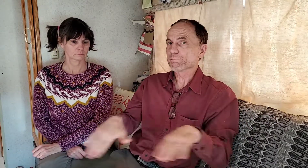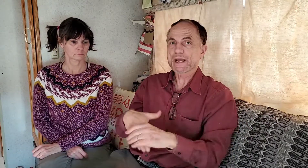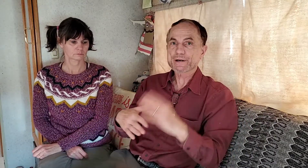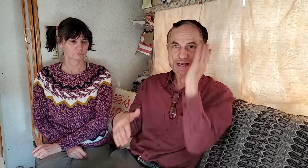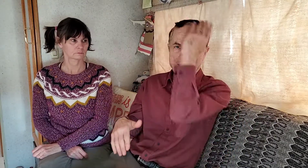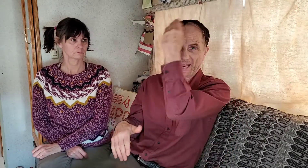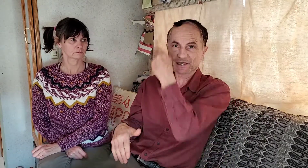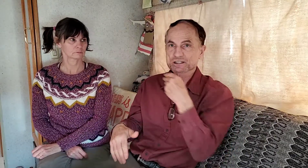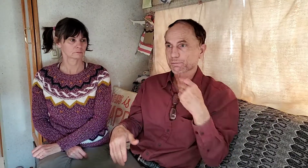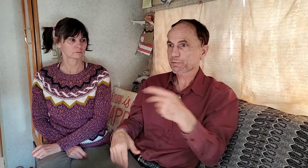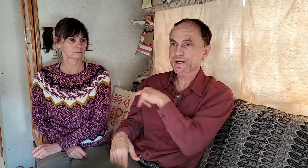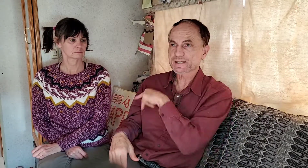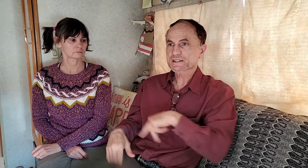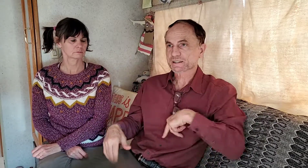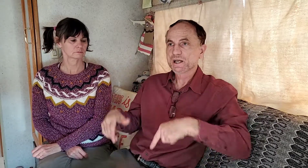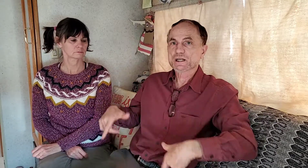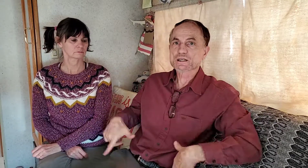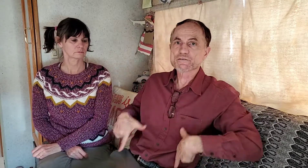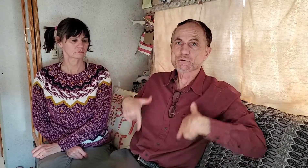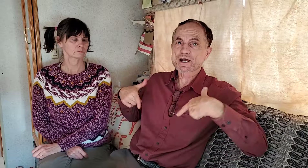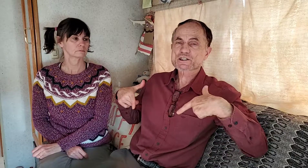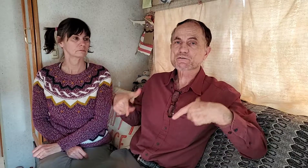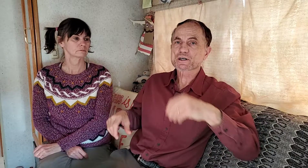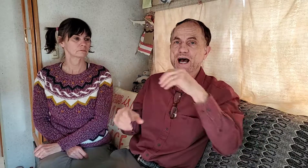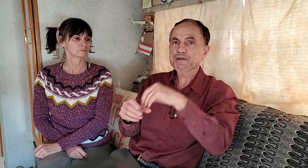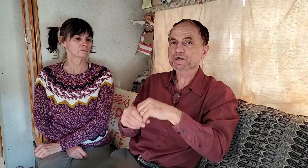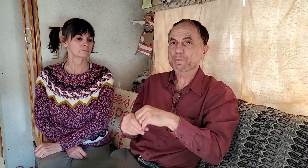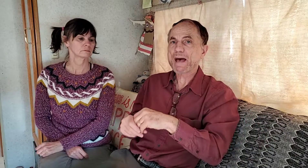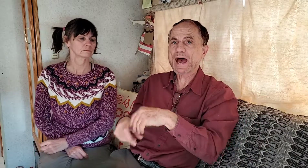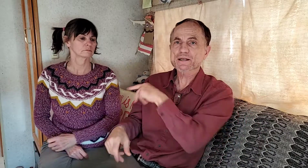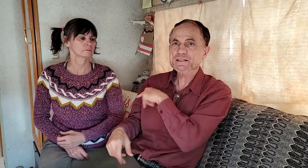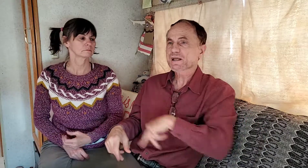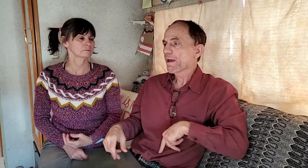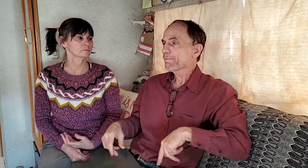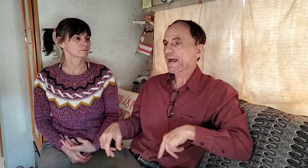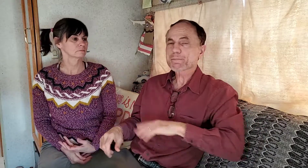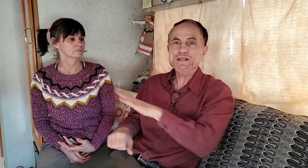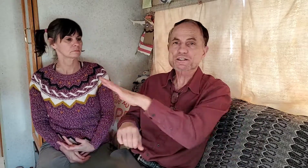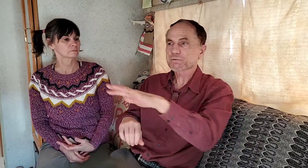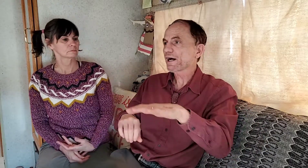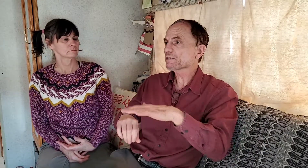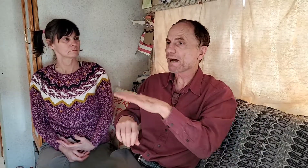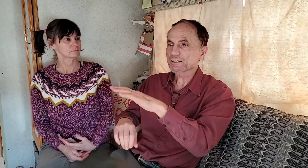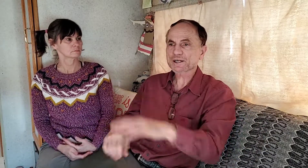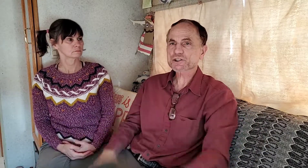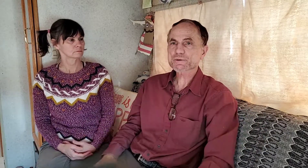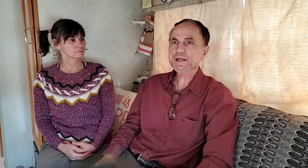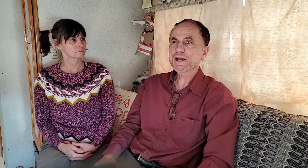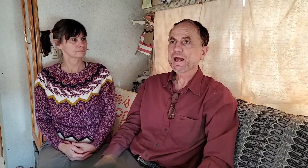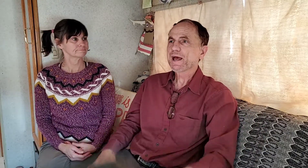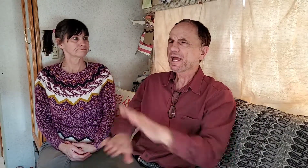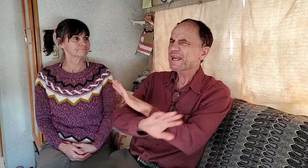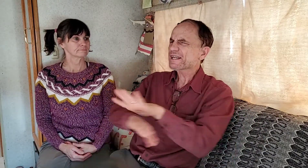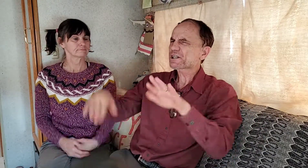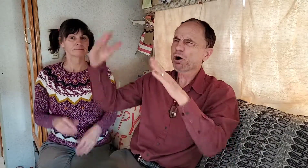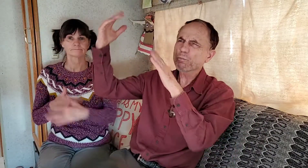marry a handsome prince and live the rest of her life in a palace, pampered and surrounded by luxury. It's